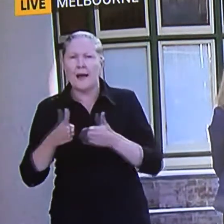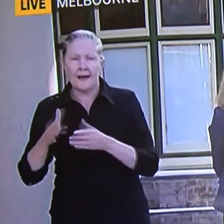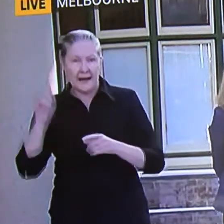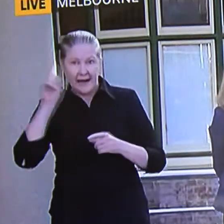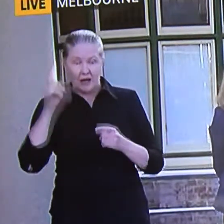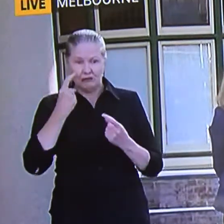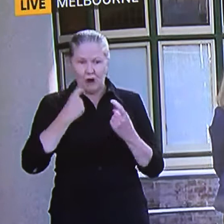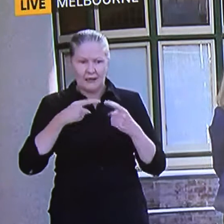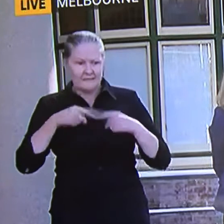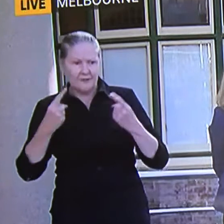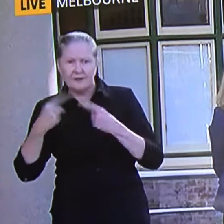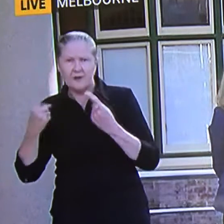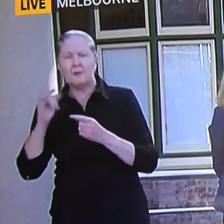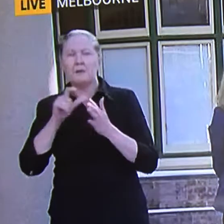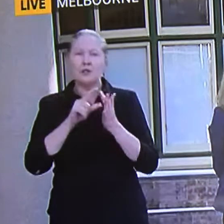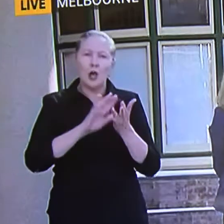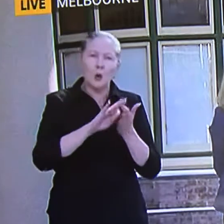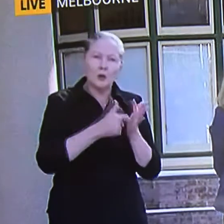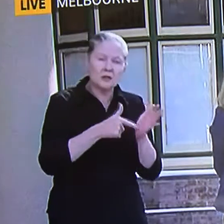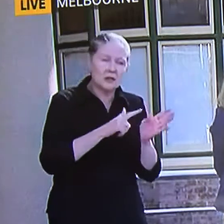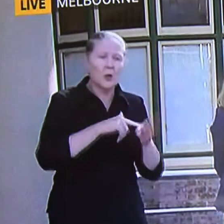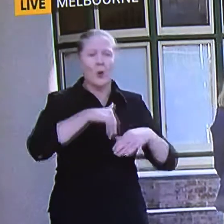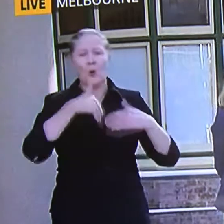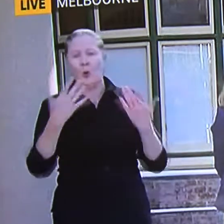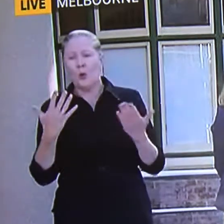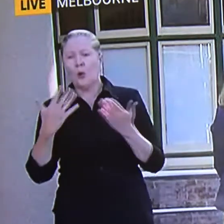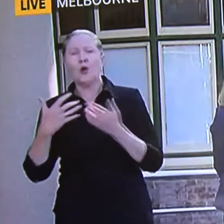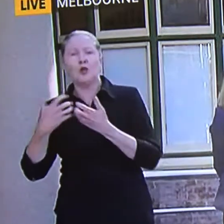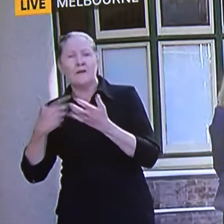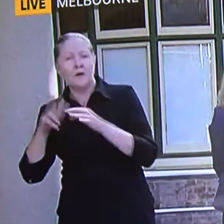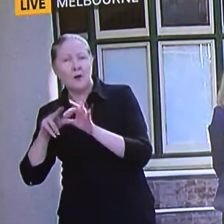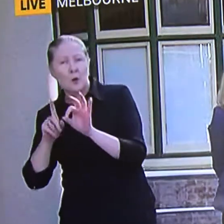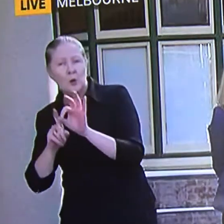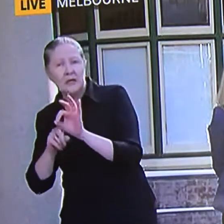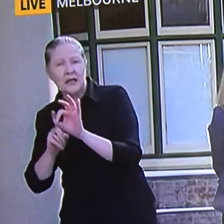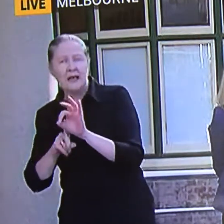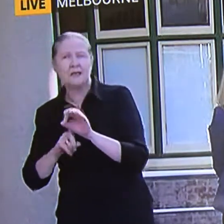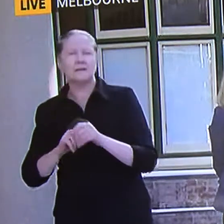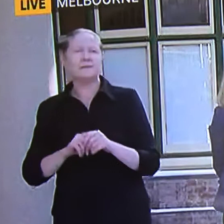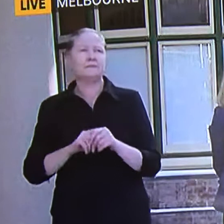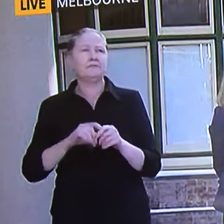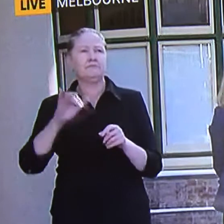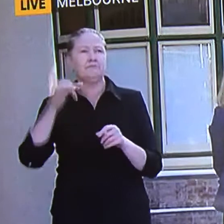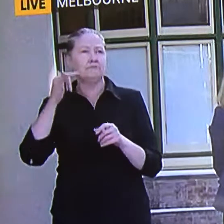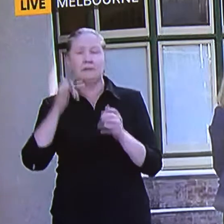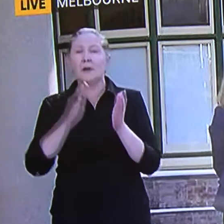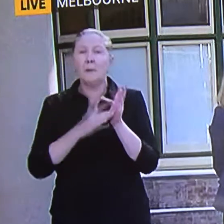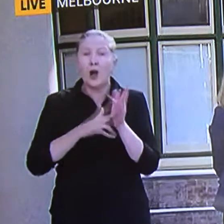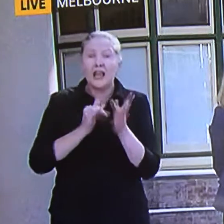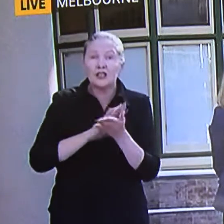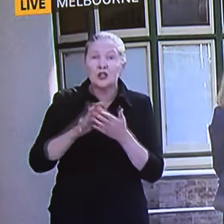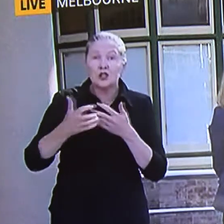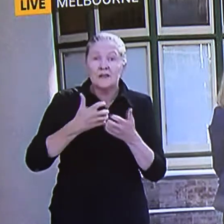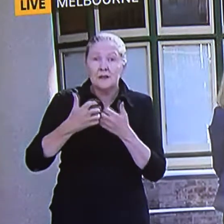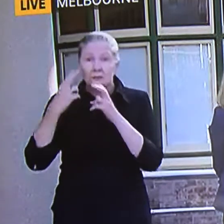being tested in Australia, whether it's the Doherty, whether it's the University of Queensland, whether it's work being done by Monash University,